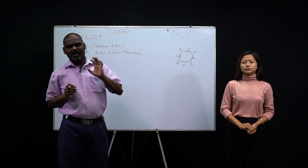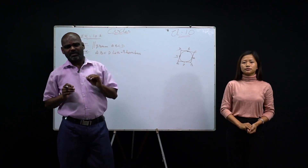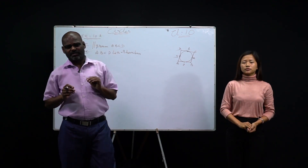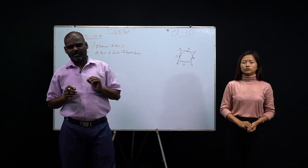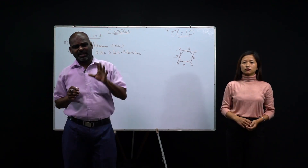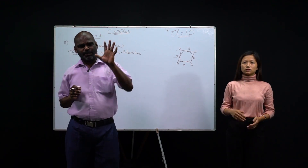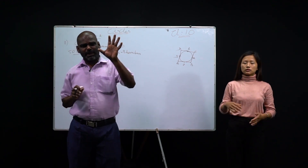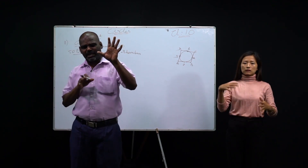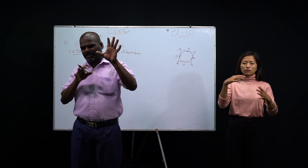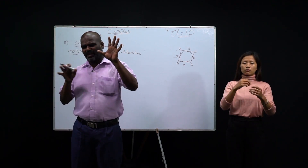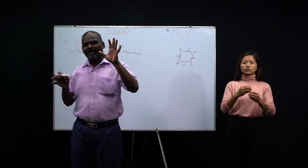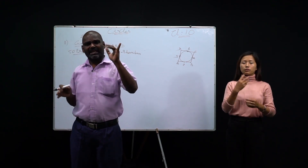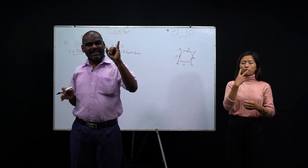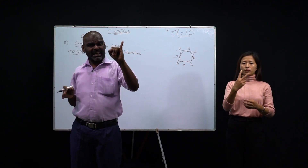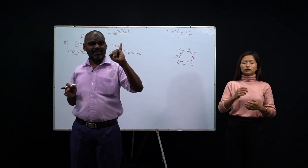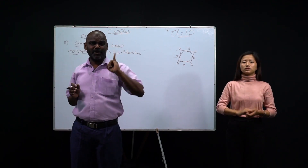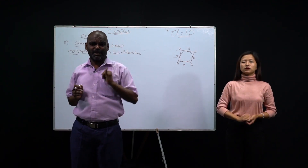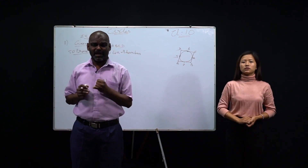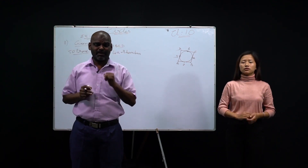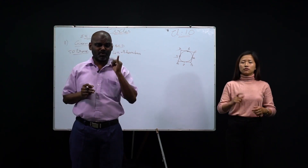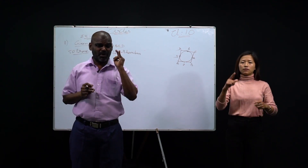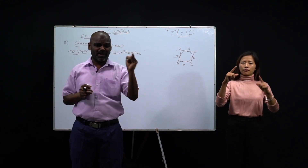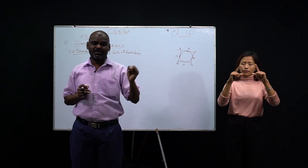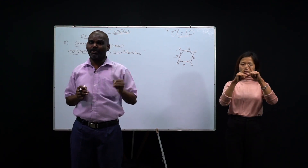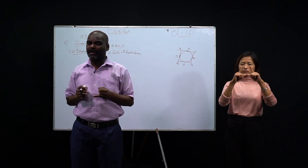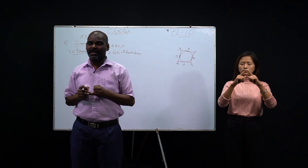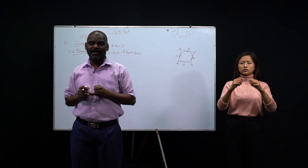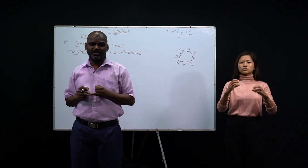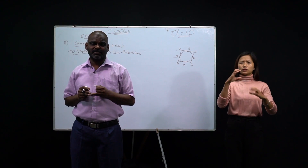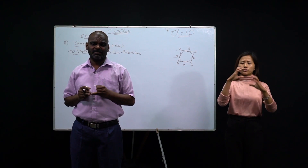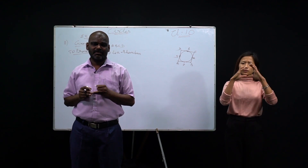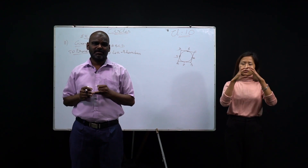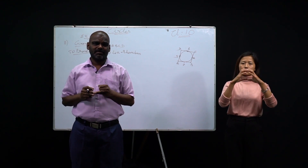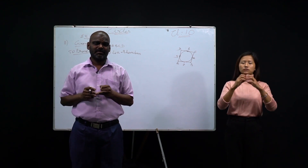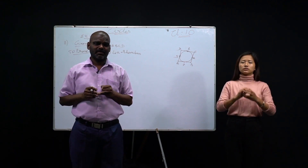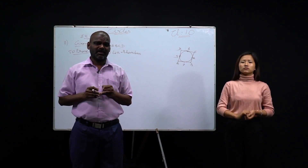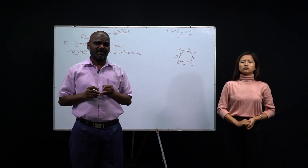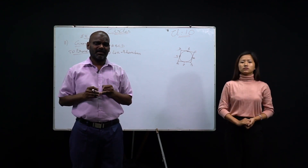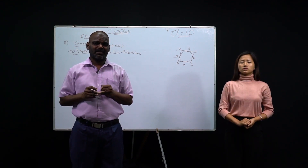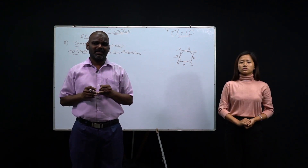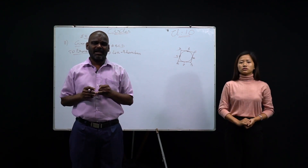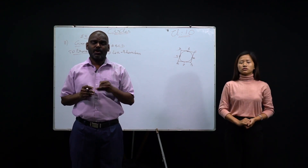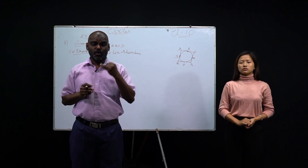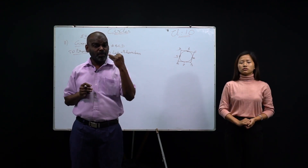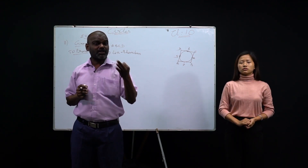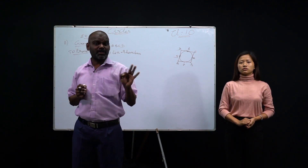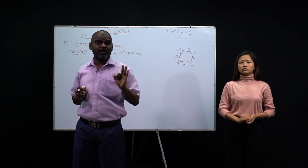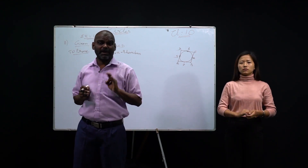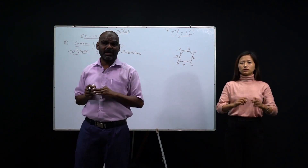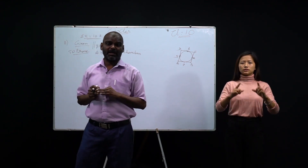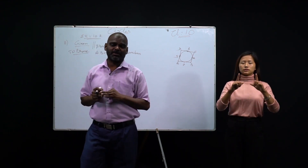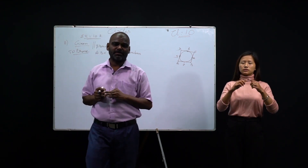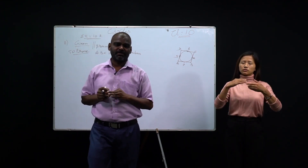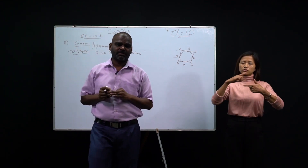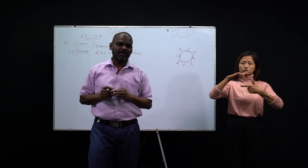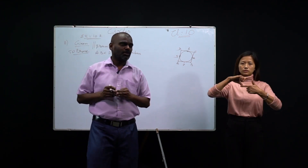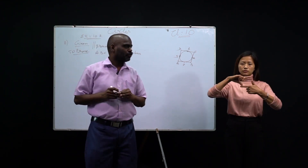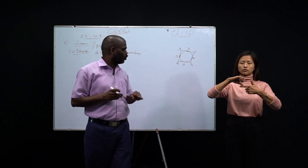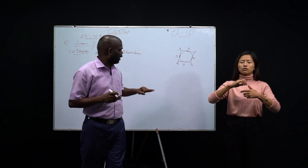common word. Under parallelogram there are rectangle also a parallelogram, square also a parallelograms. Clear? Rhombus also a